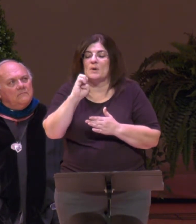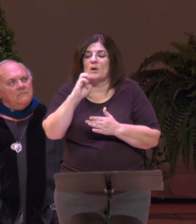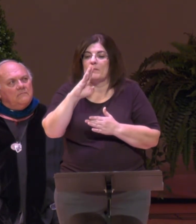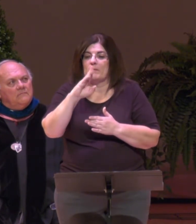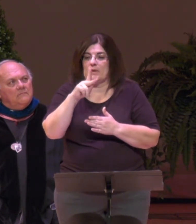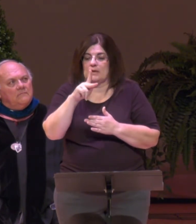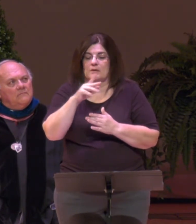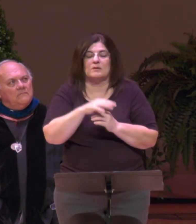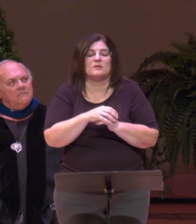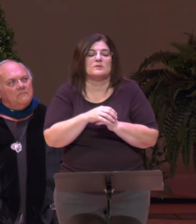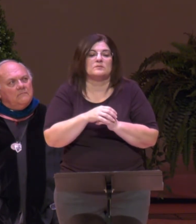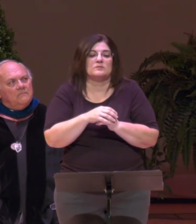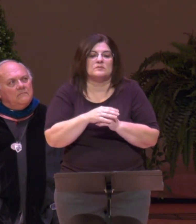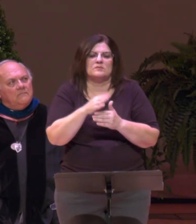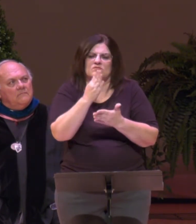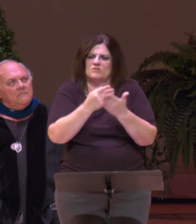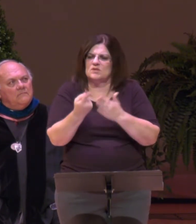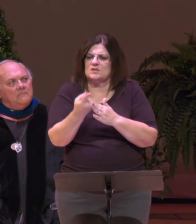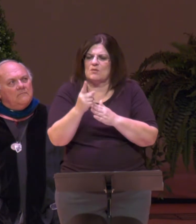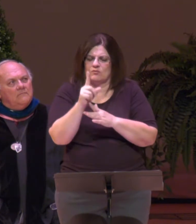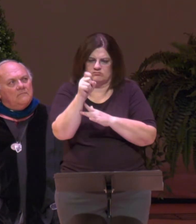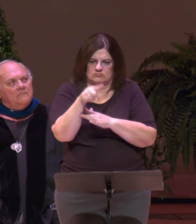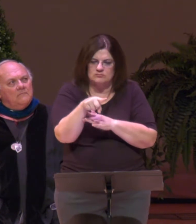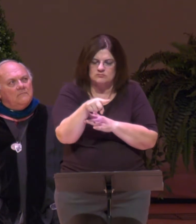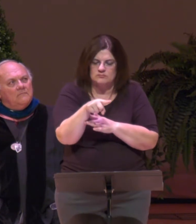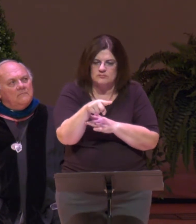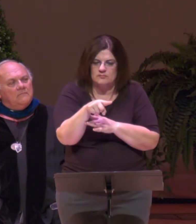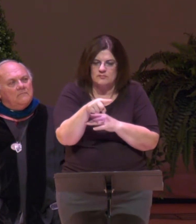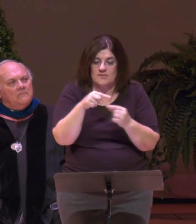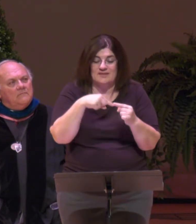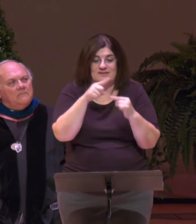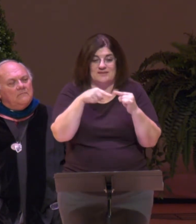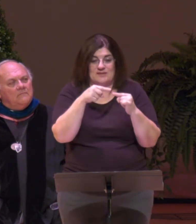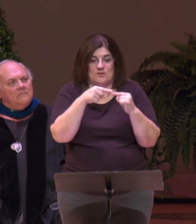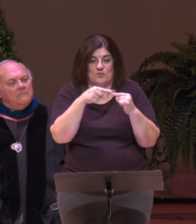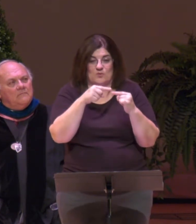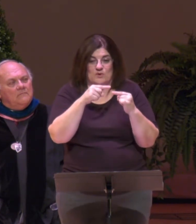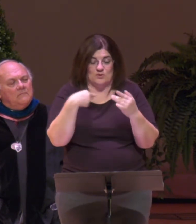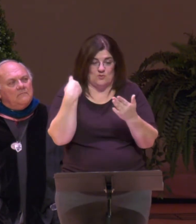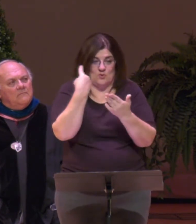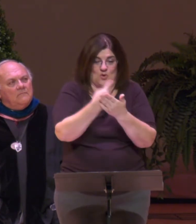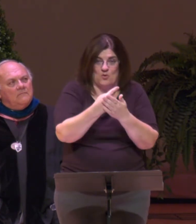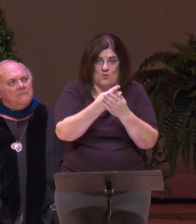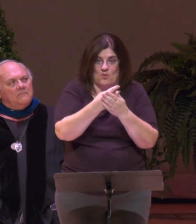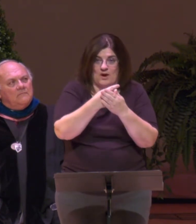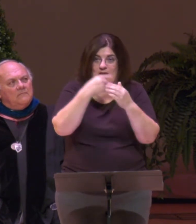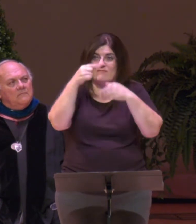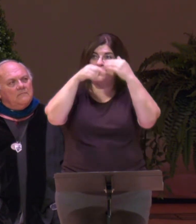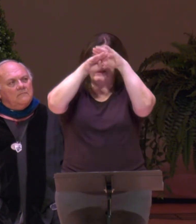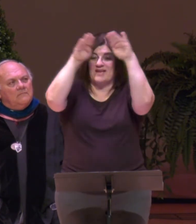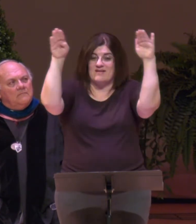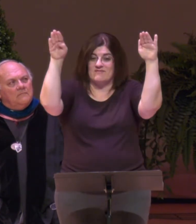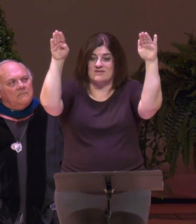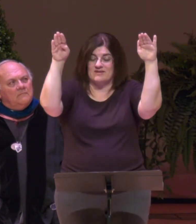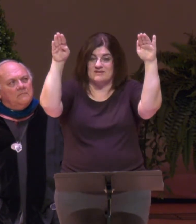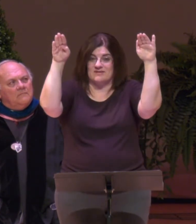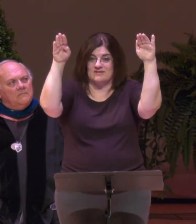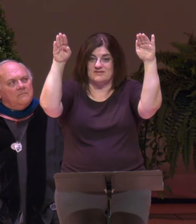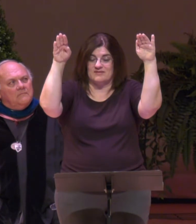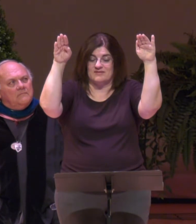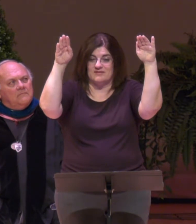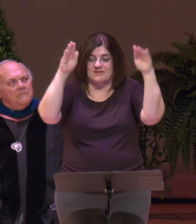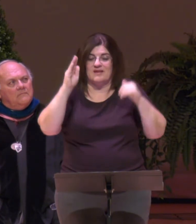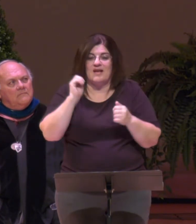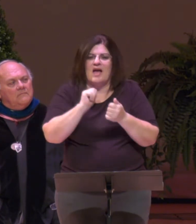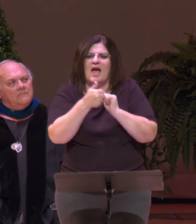gates and God asked you, what did you do with the gifts and talents that I gave you? How are you going to reply?" And